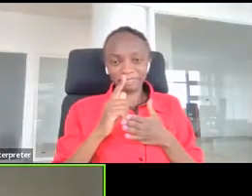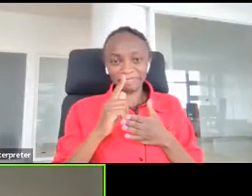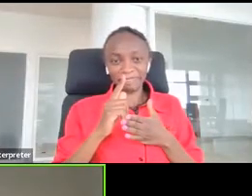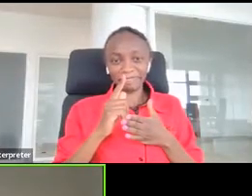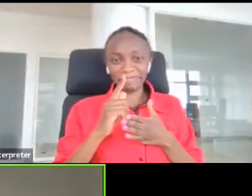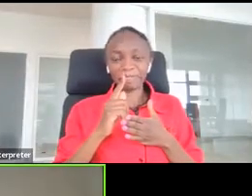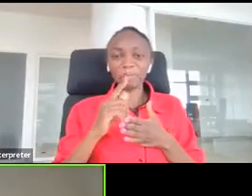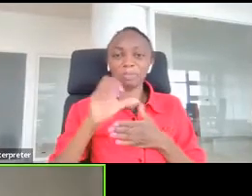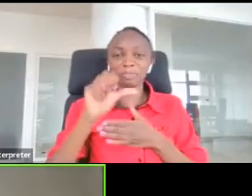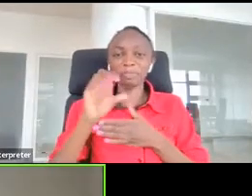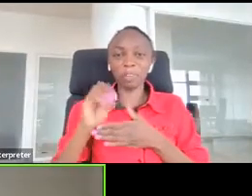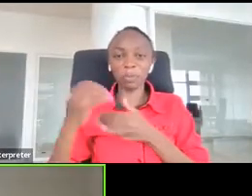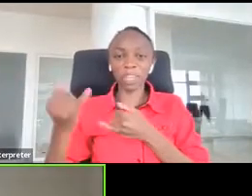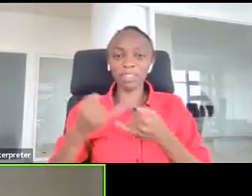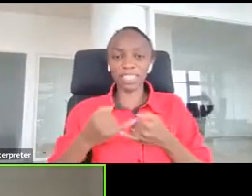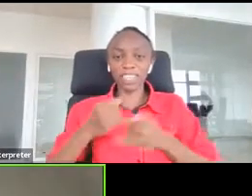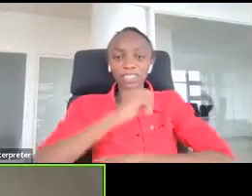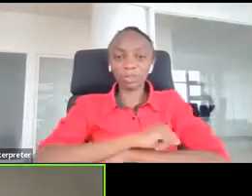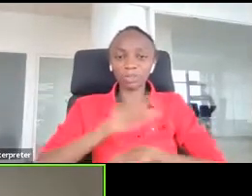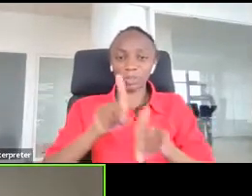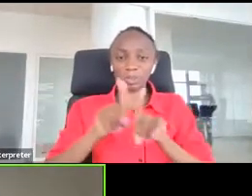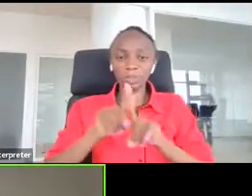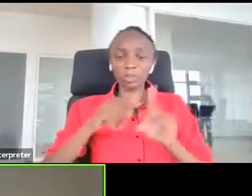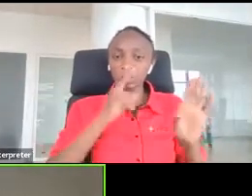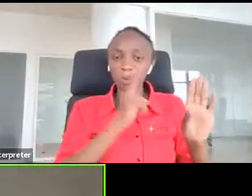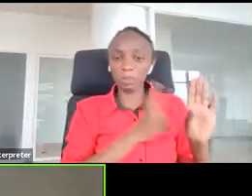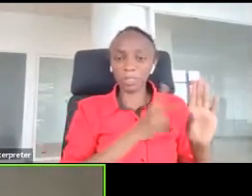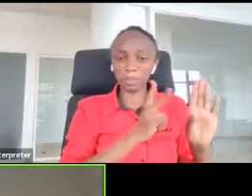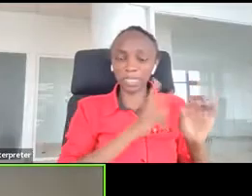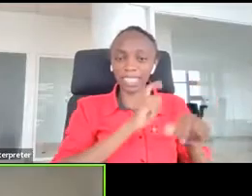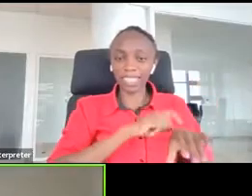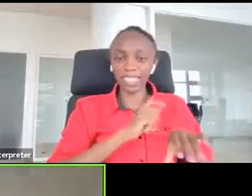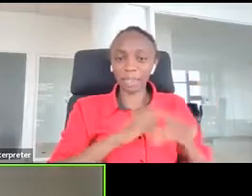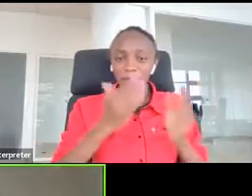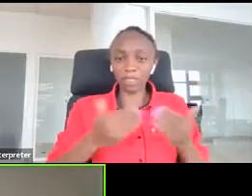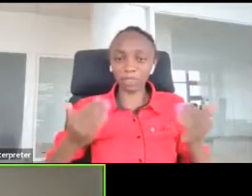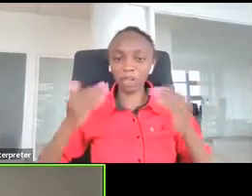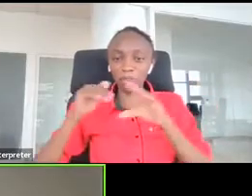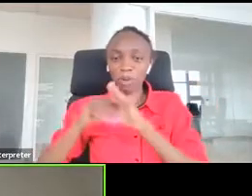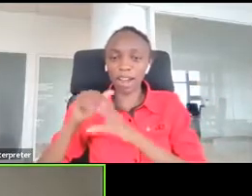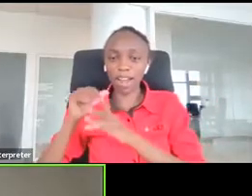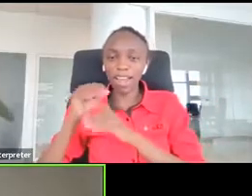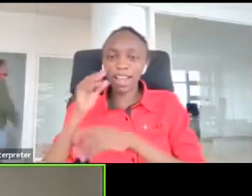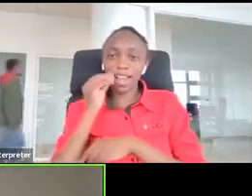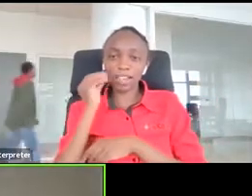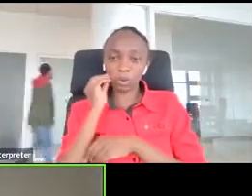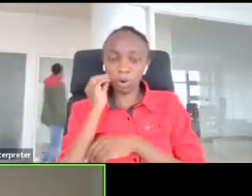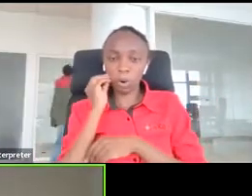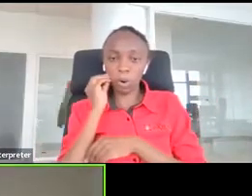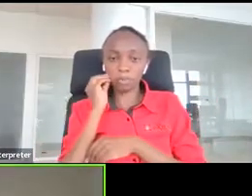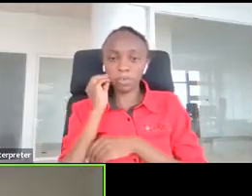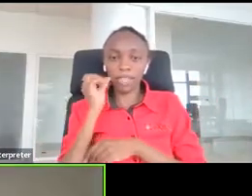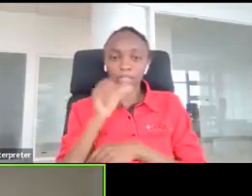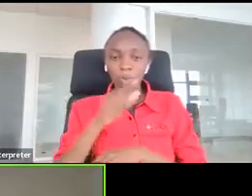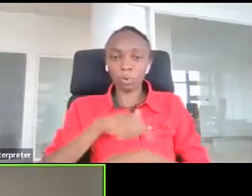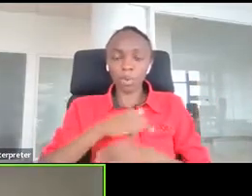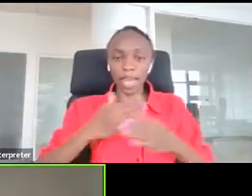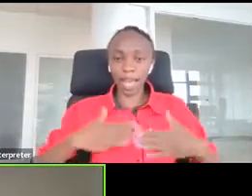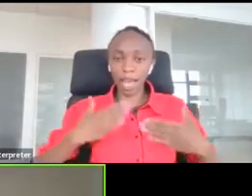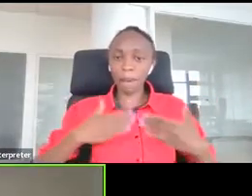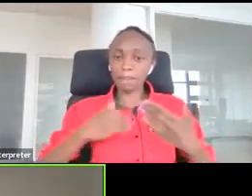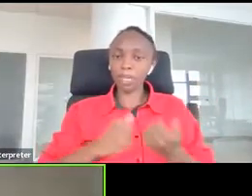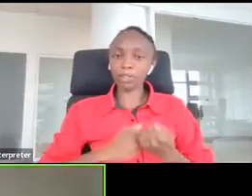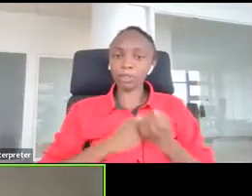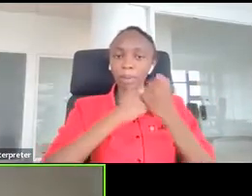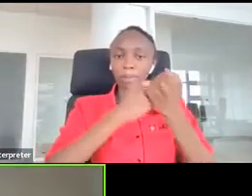the pandemic and while they were locked down at home. And we were thrilled to be able to support Ikitabu's